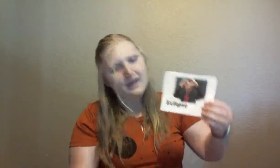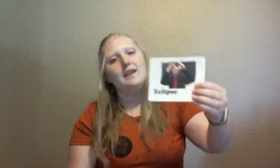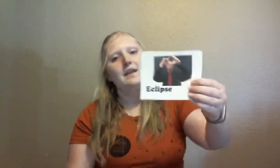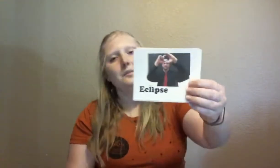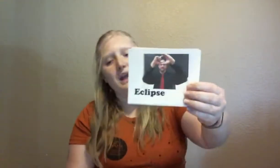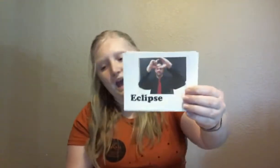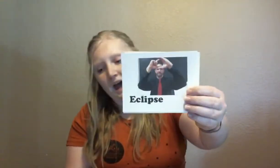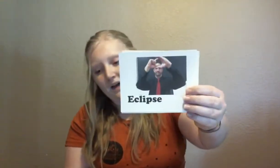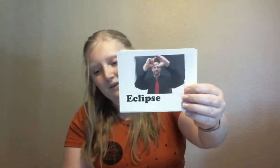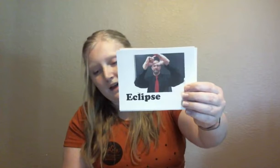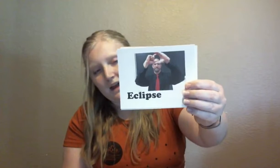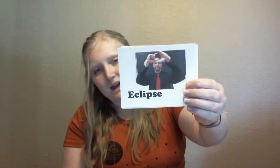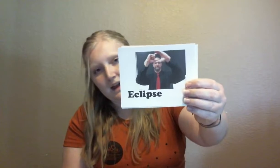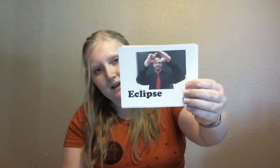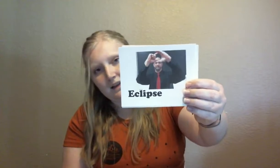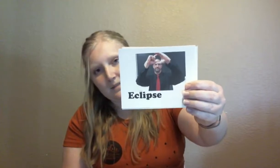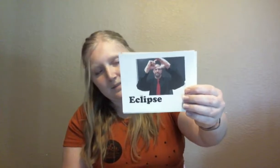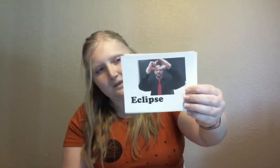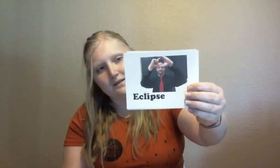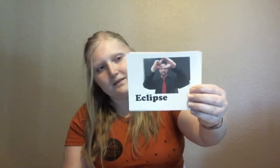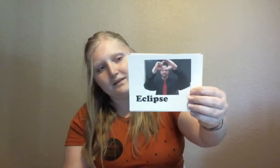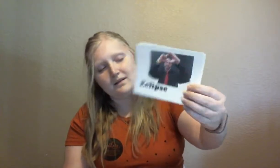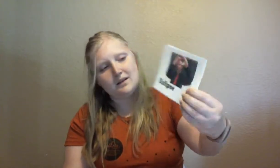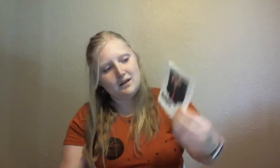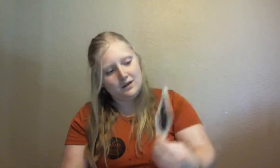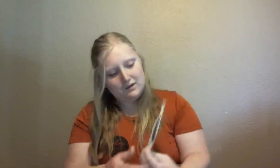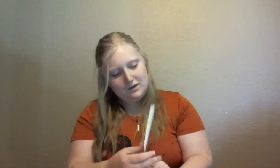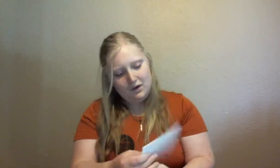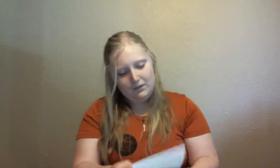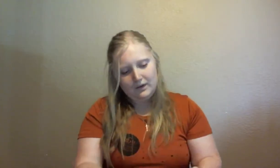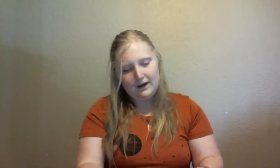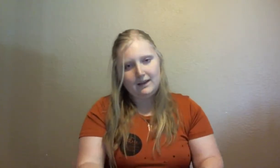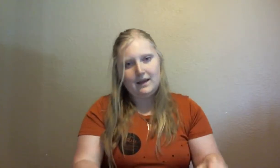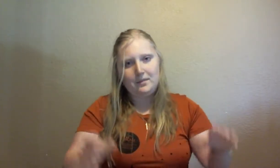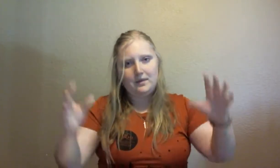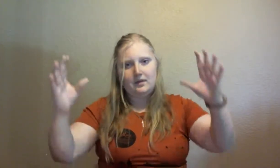And then we have eclipse. So for eclipse,